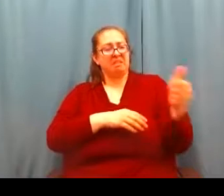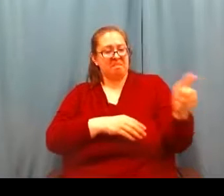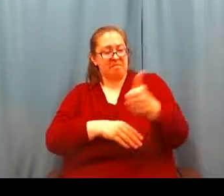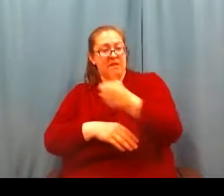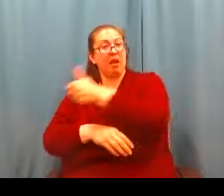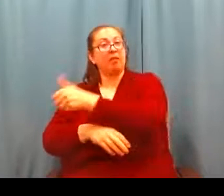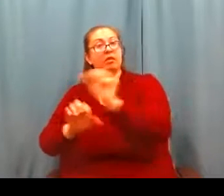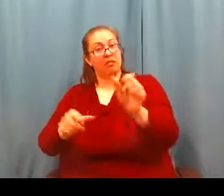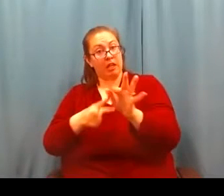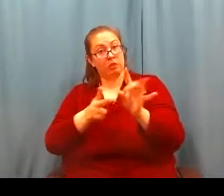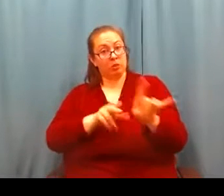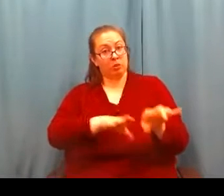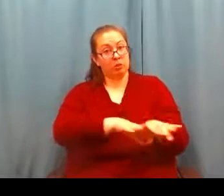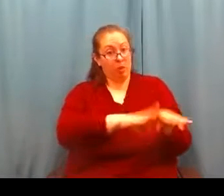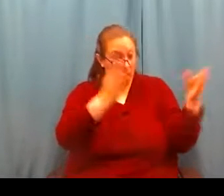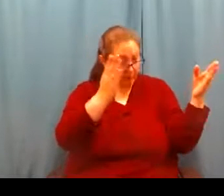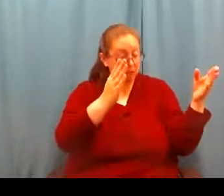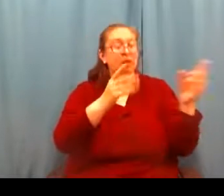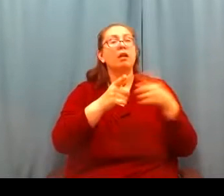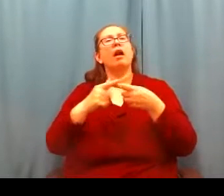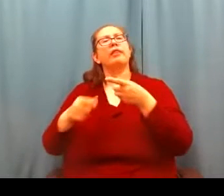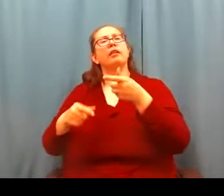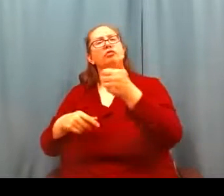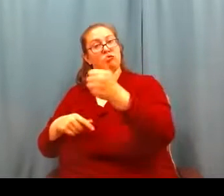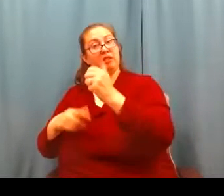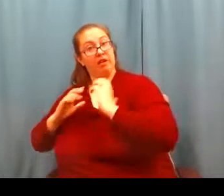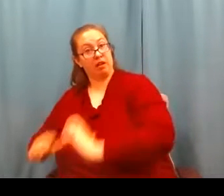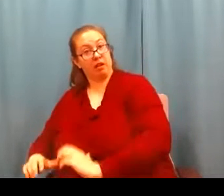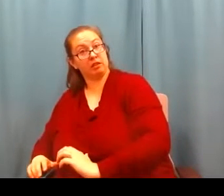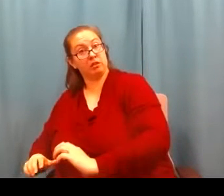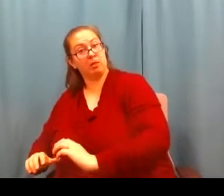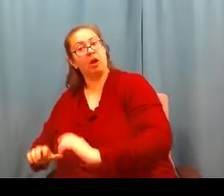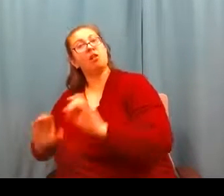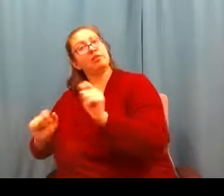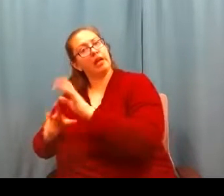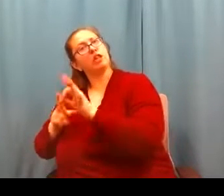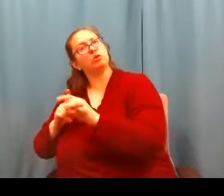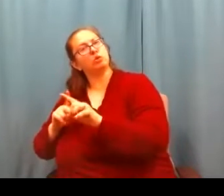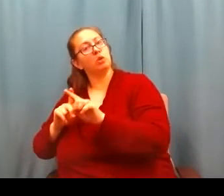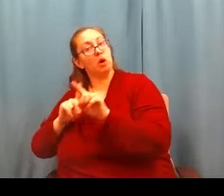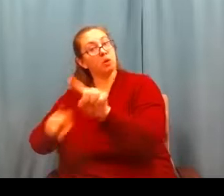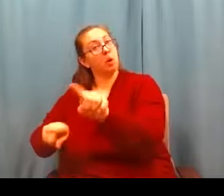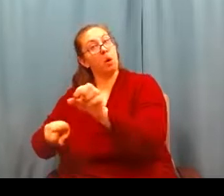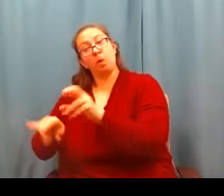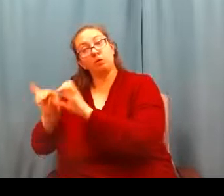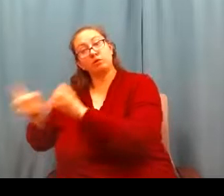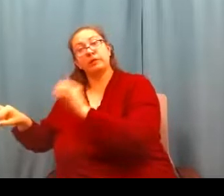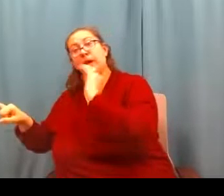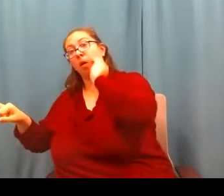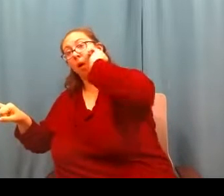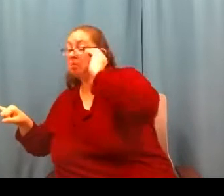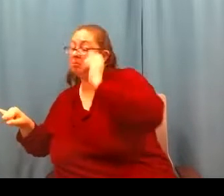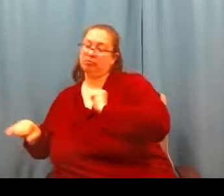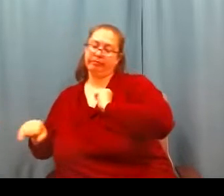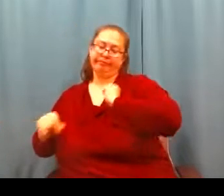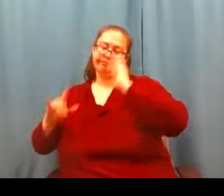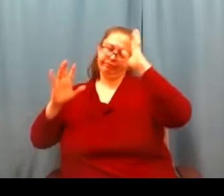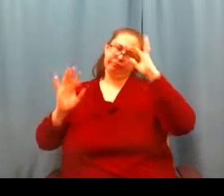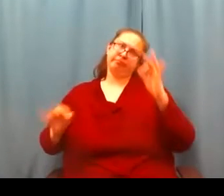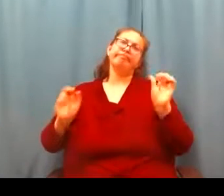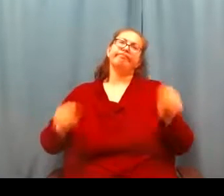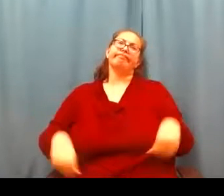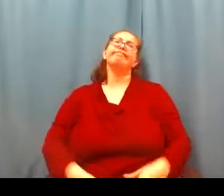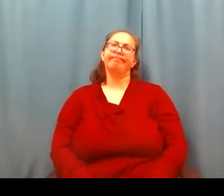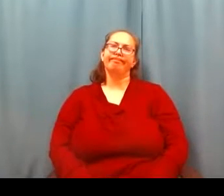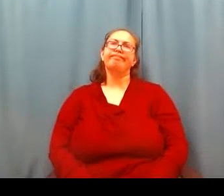open. And as a customer, you have a choice too. And we should all exercise those choices. Thank you,